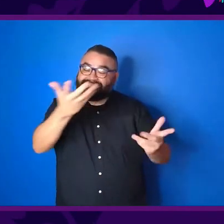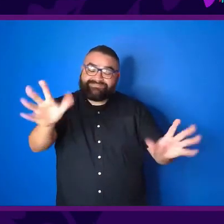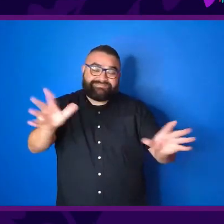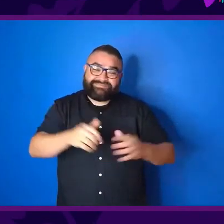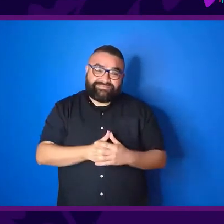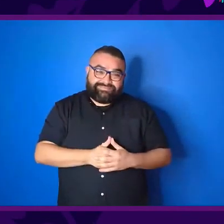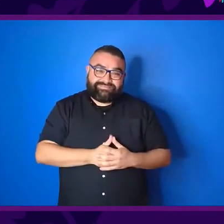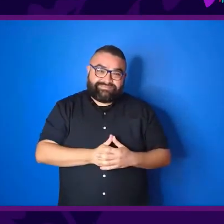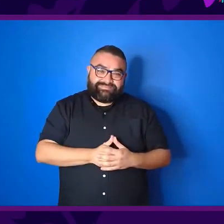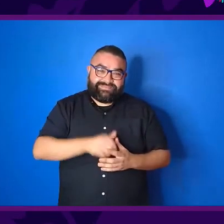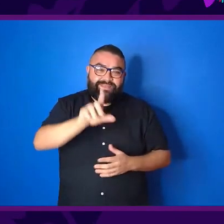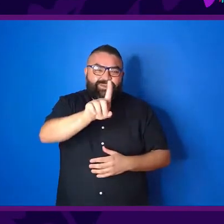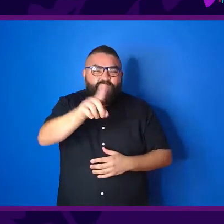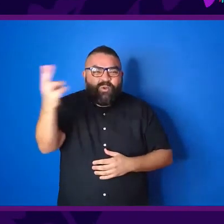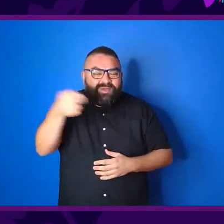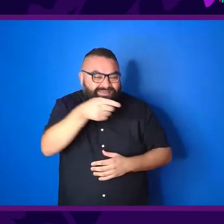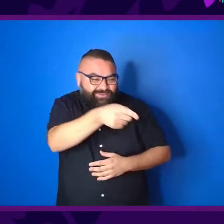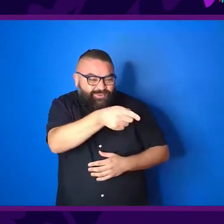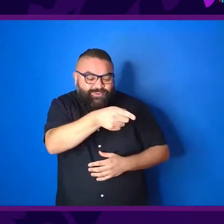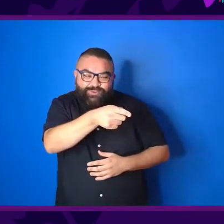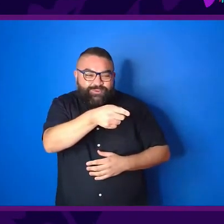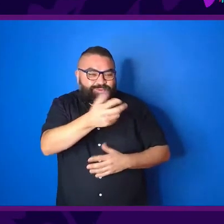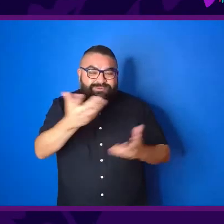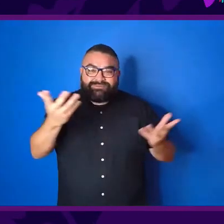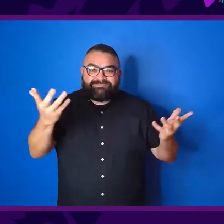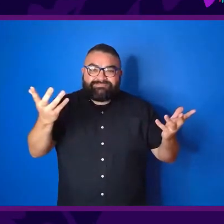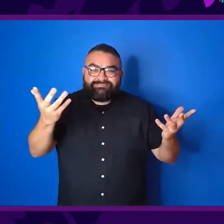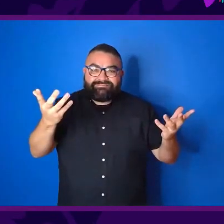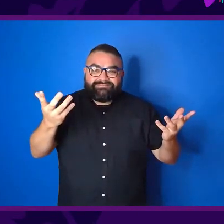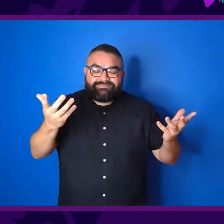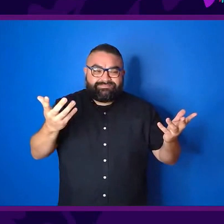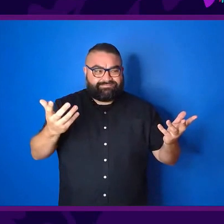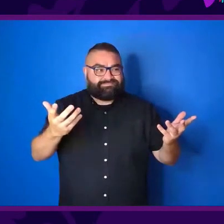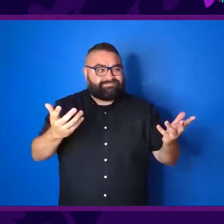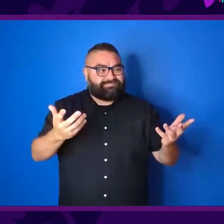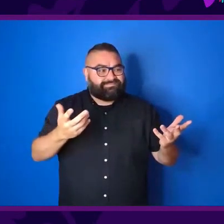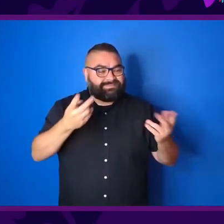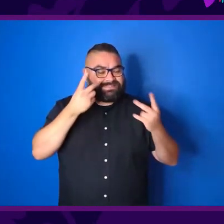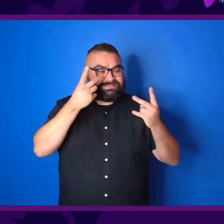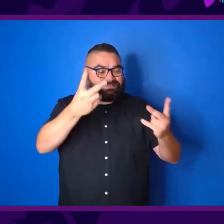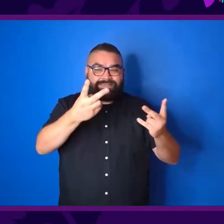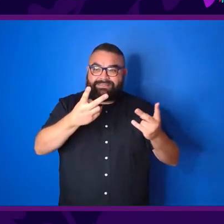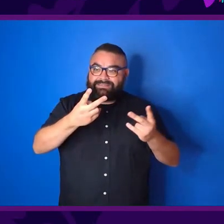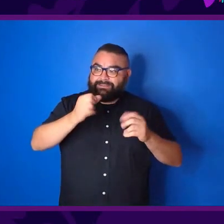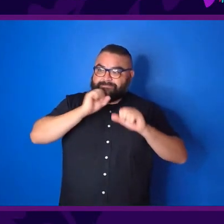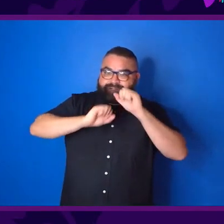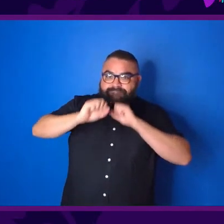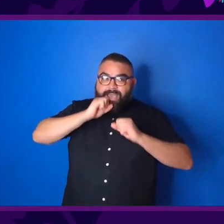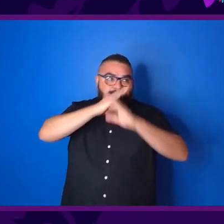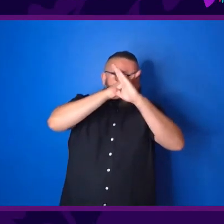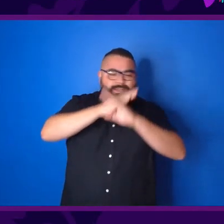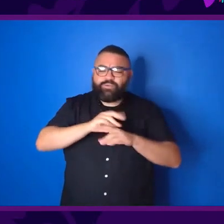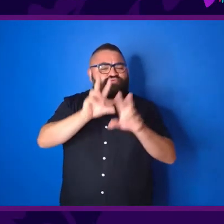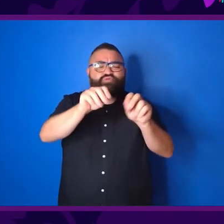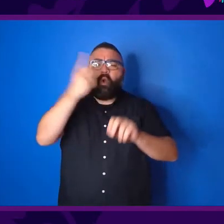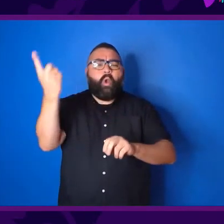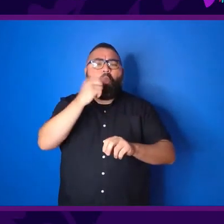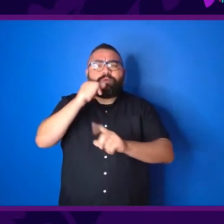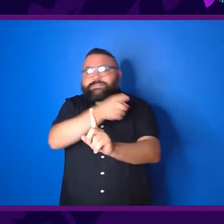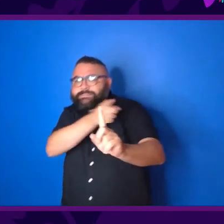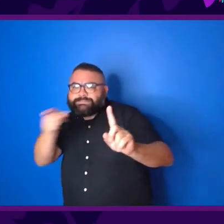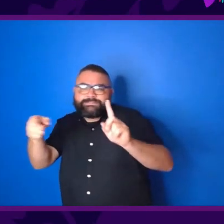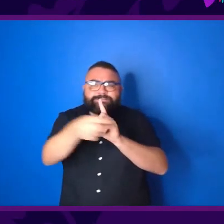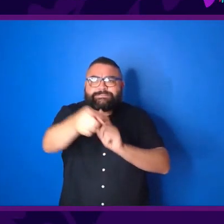you're somebody who never looks at the past, who's always looking to the future, always